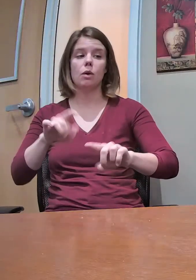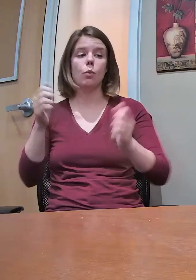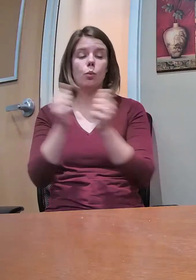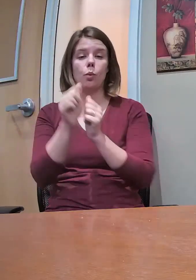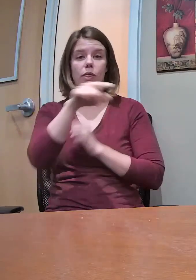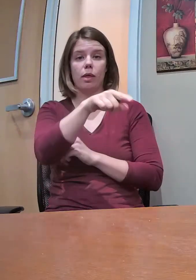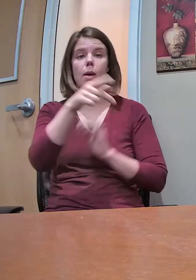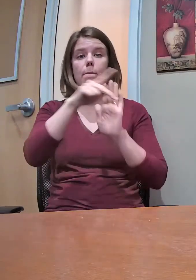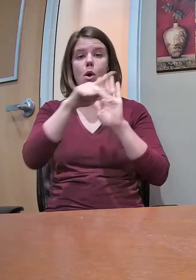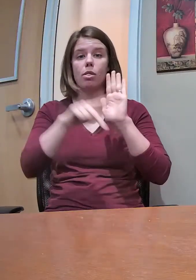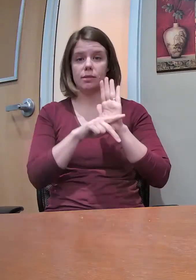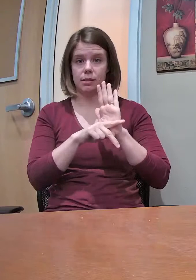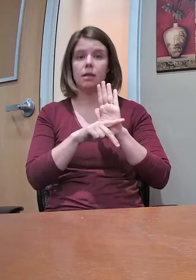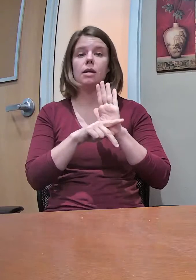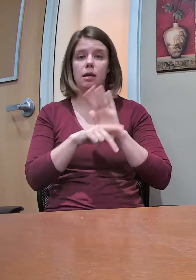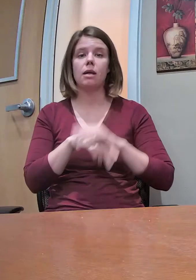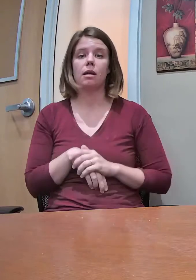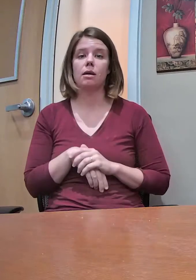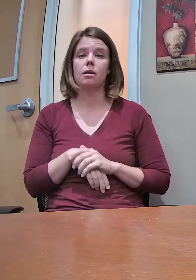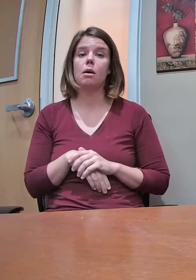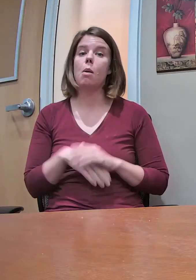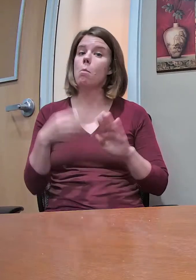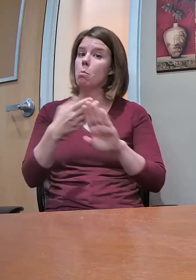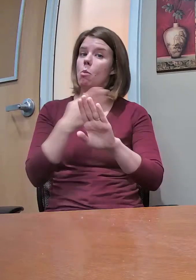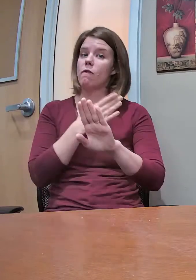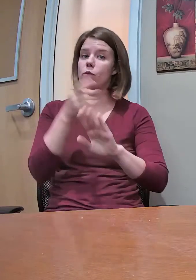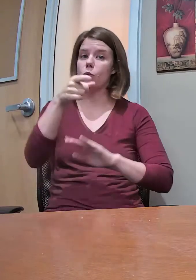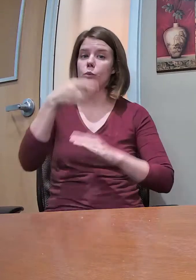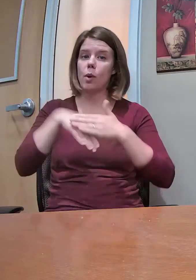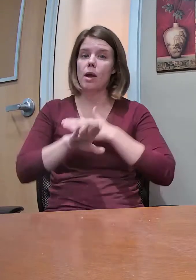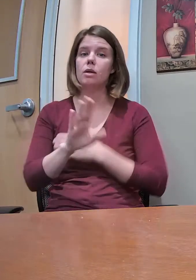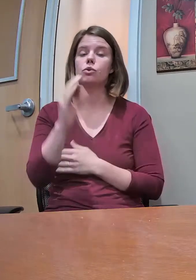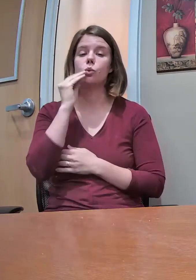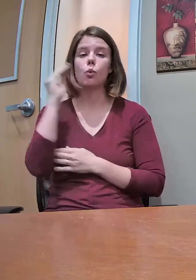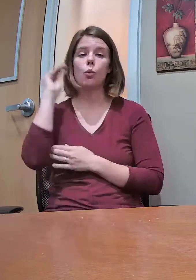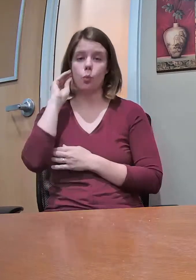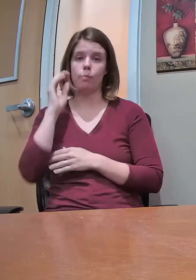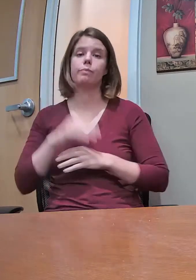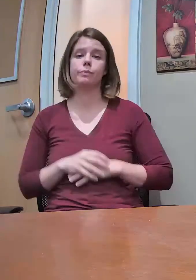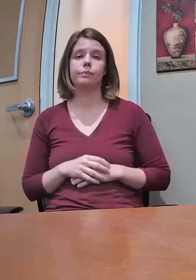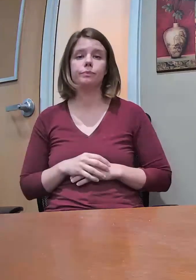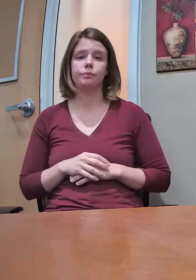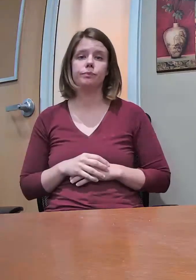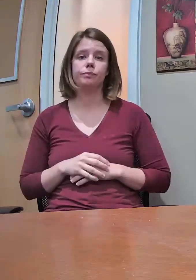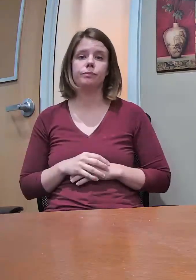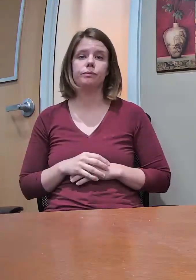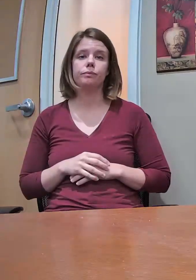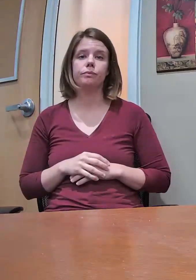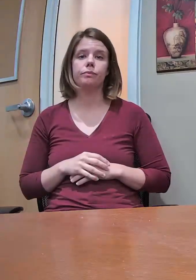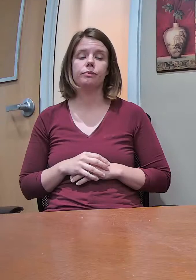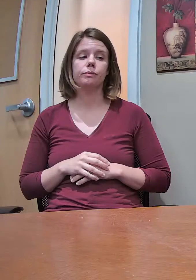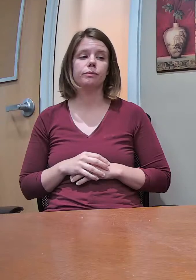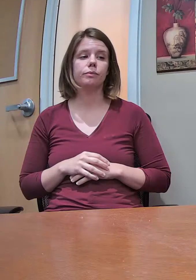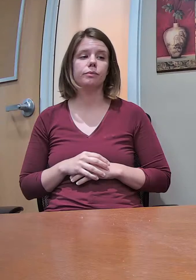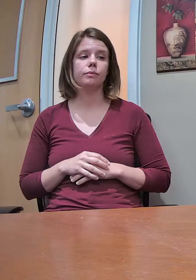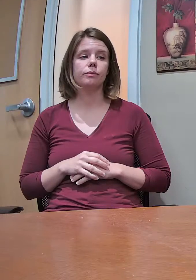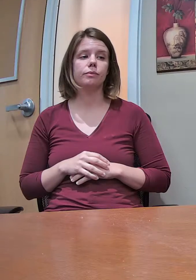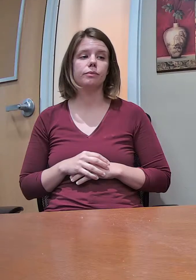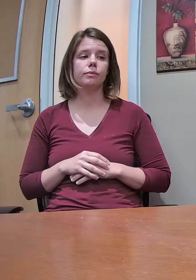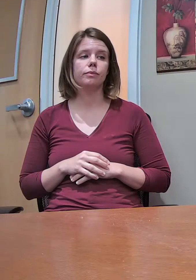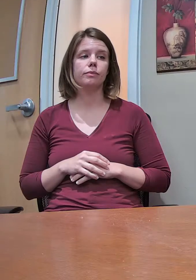a condition of entry into the home. Public health measures must be practiced at all times.